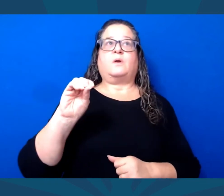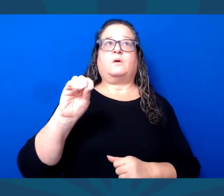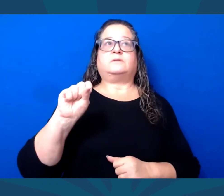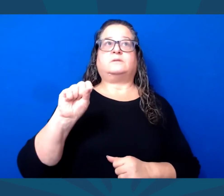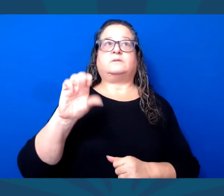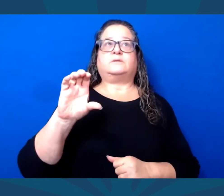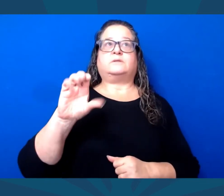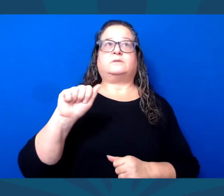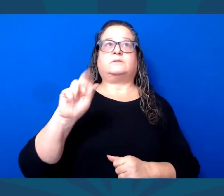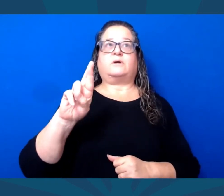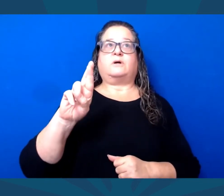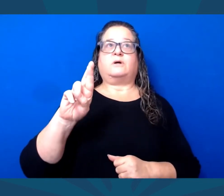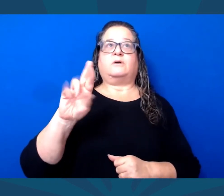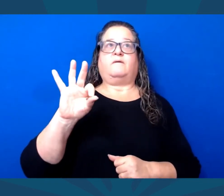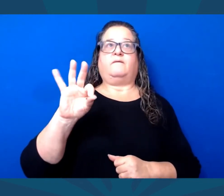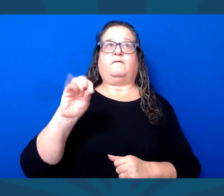Website,